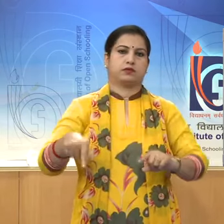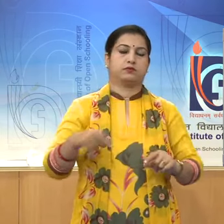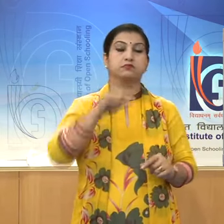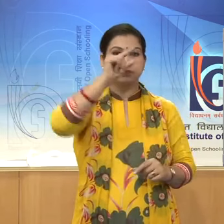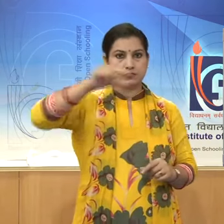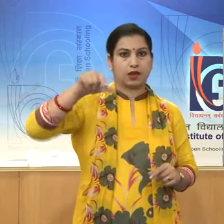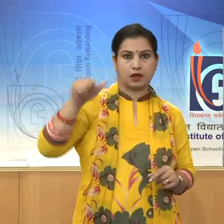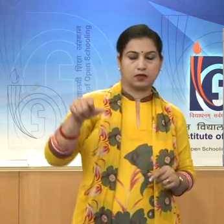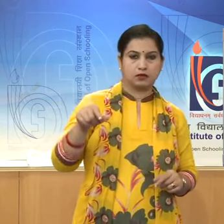He was regarded